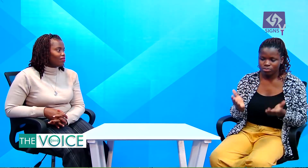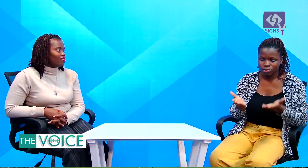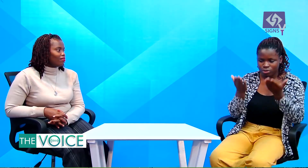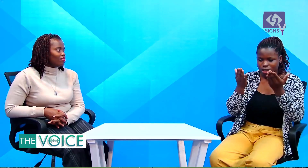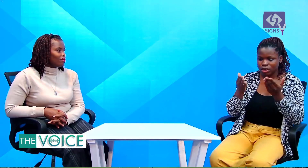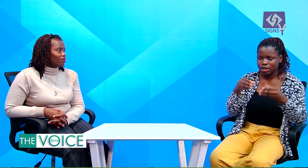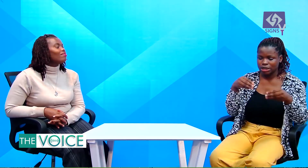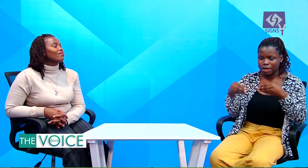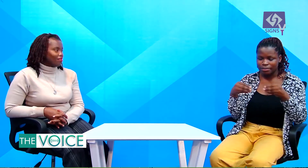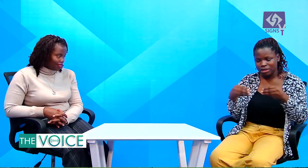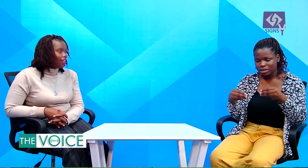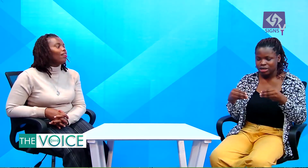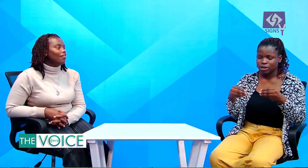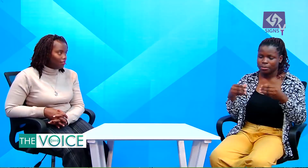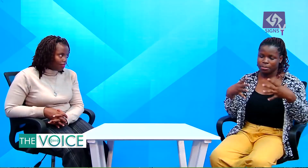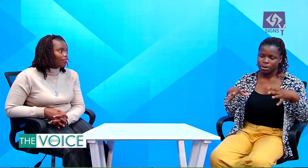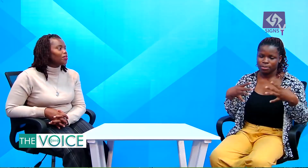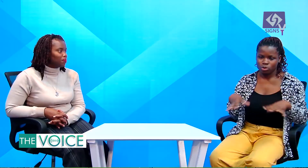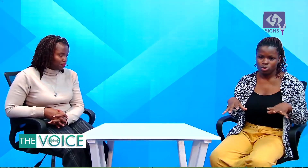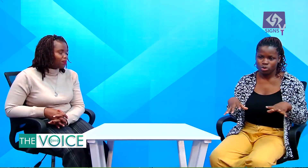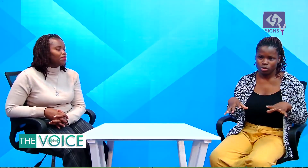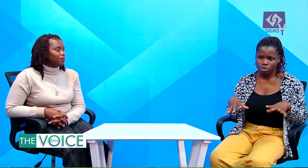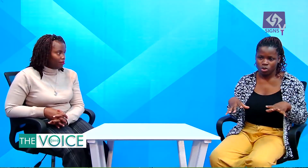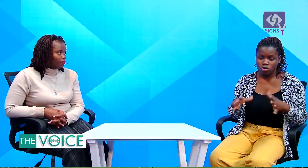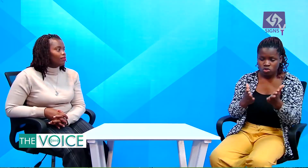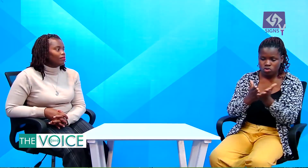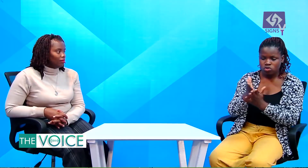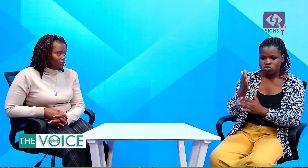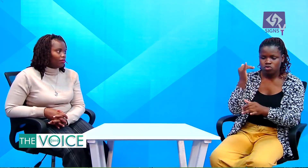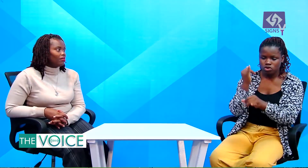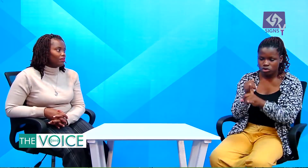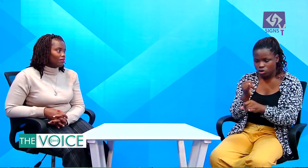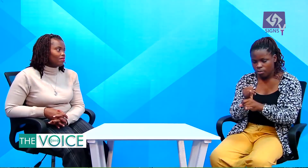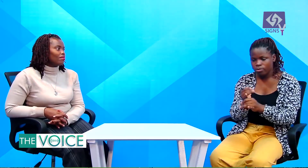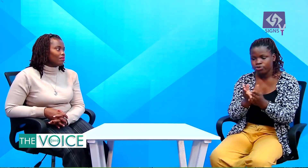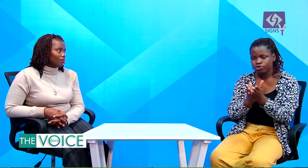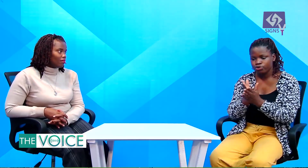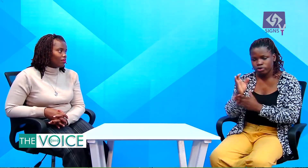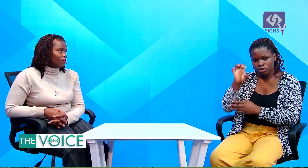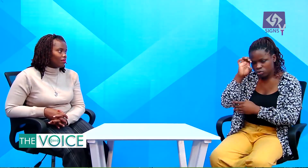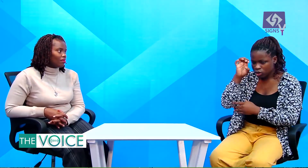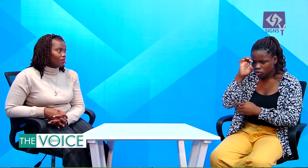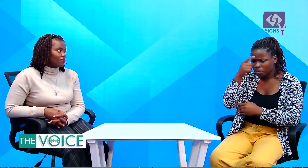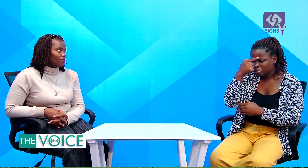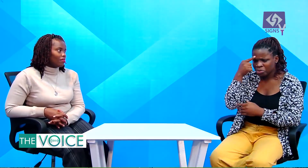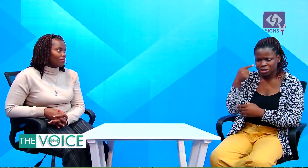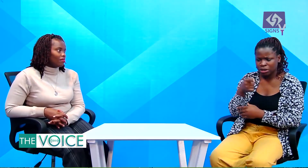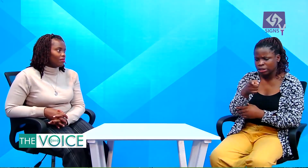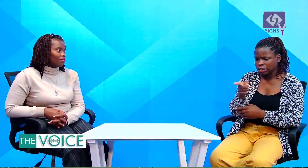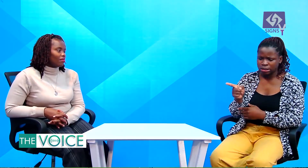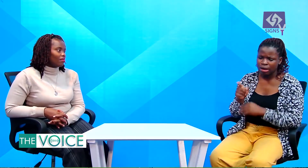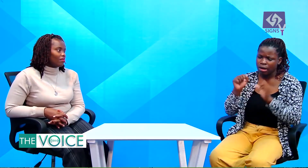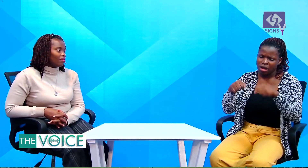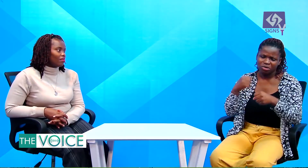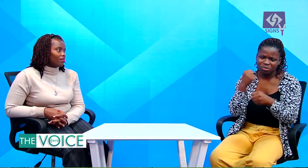advice which I want to give them is please continue pushing and advocating for the rights of persons with disabilities, to get jobs, to get